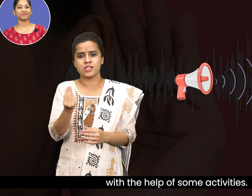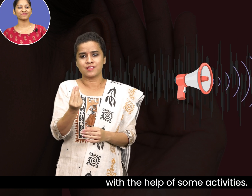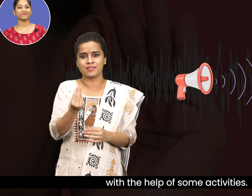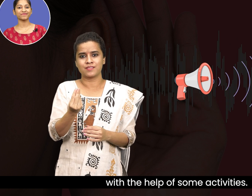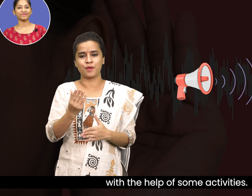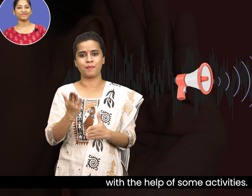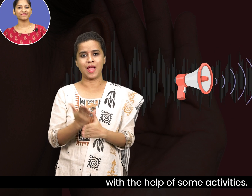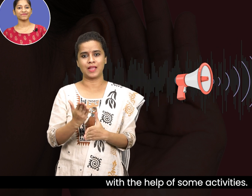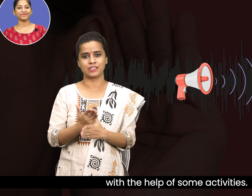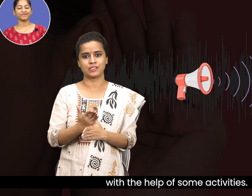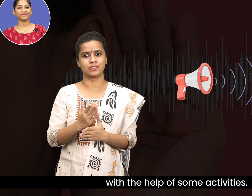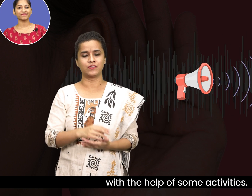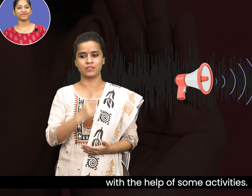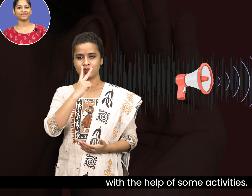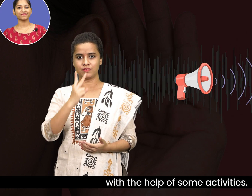activities.